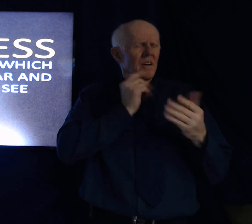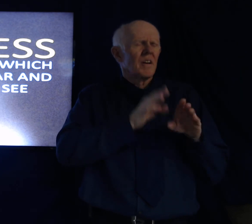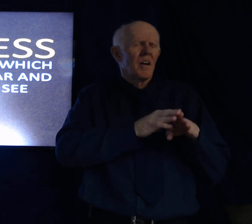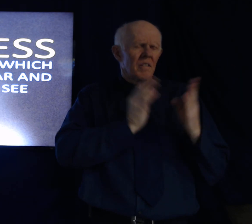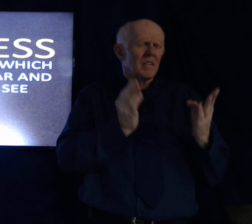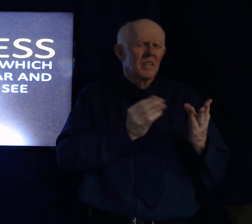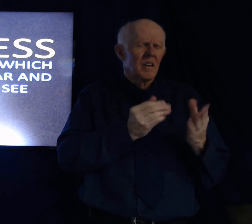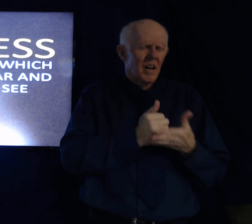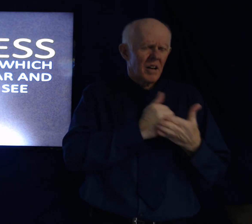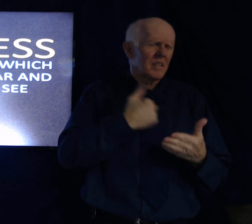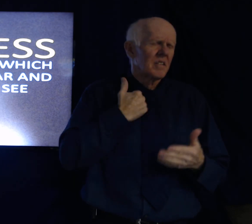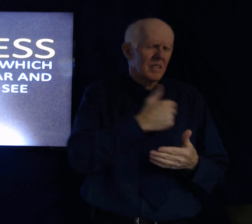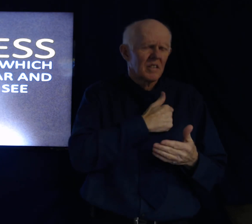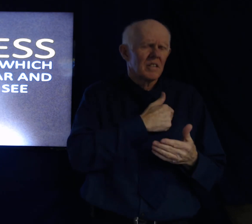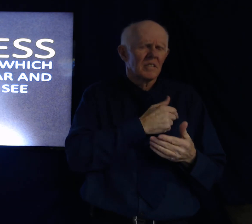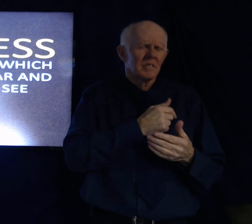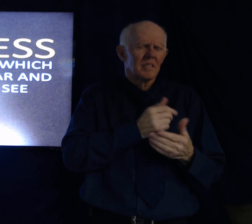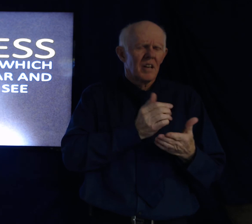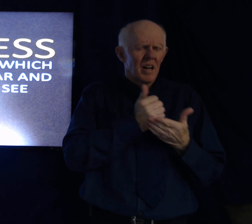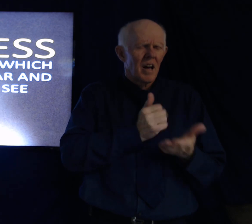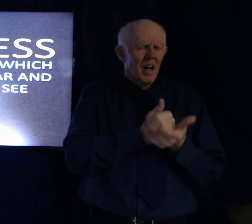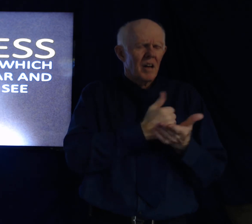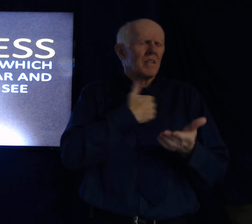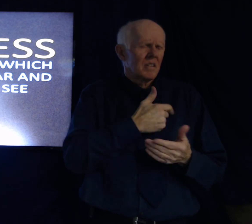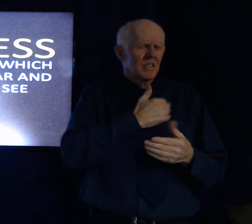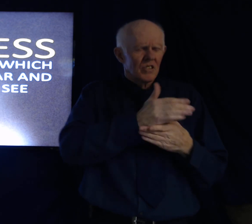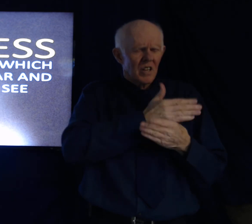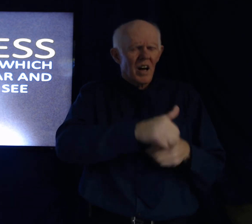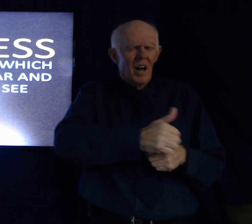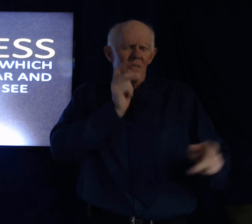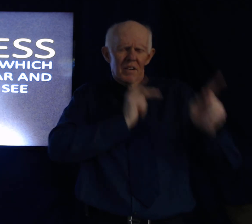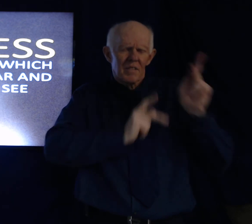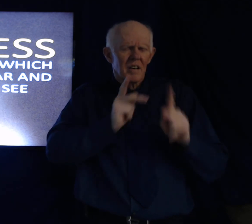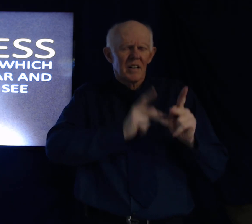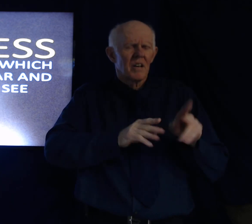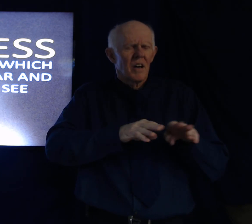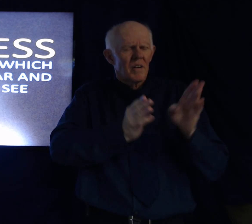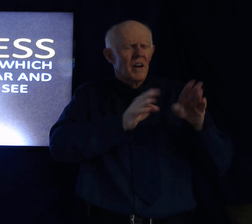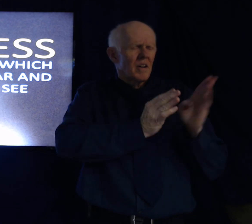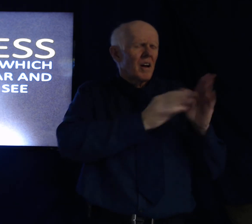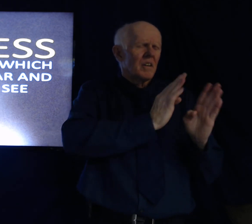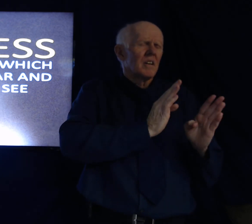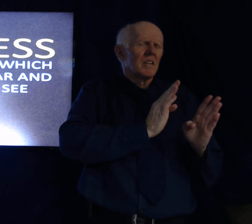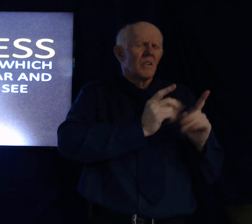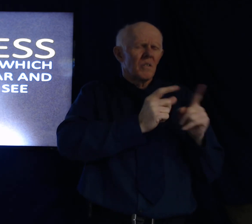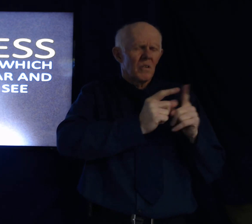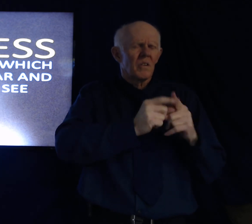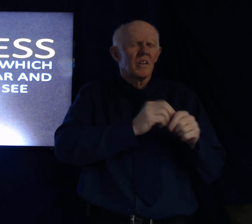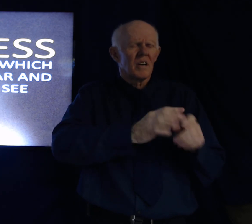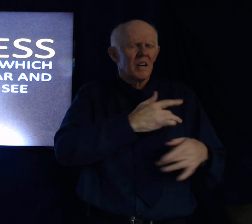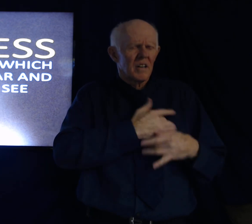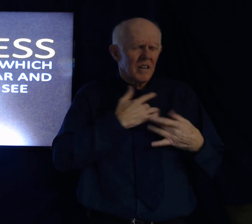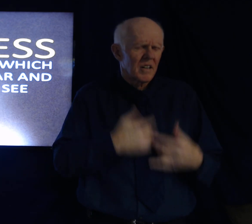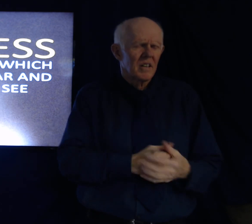know and we thank you for helping us and thank you for helping us share with other people your